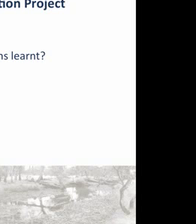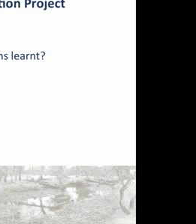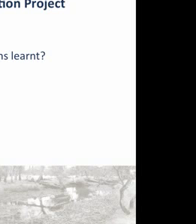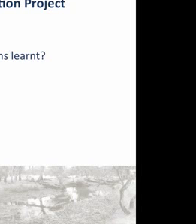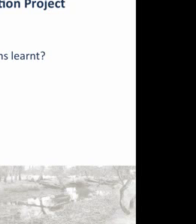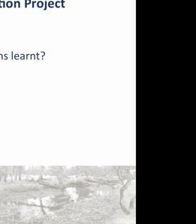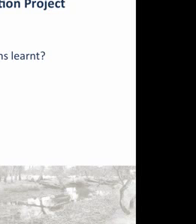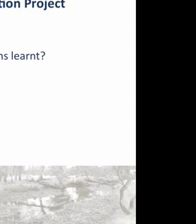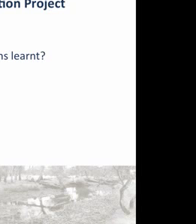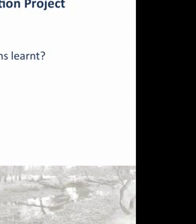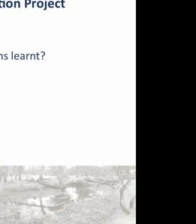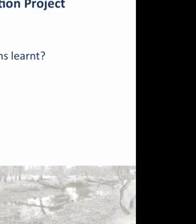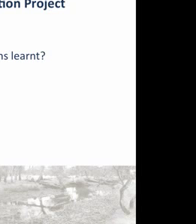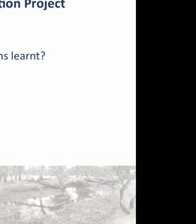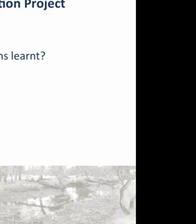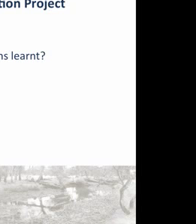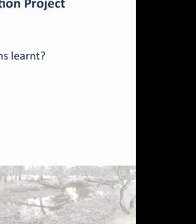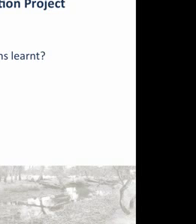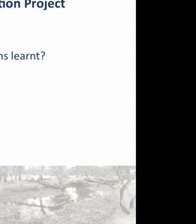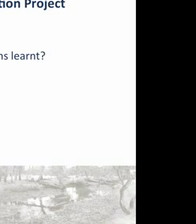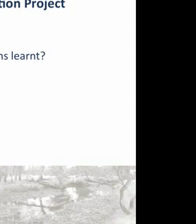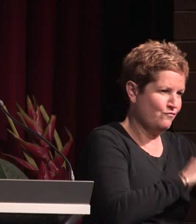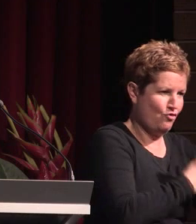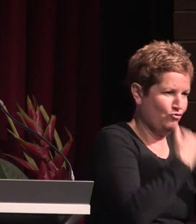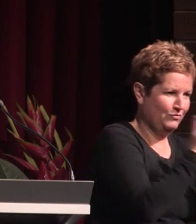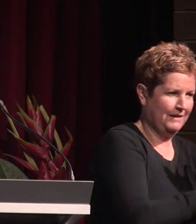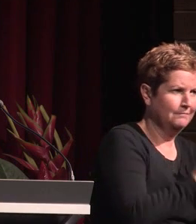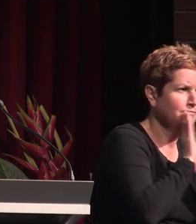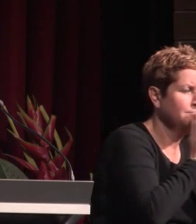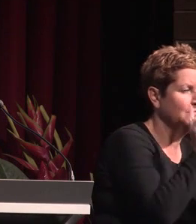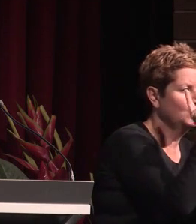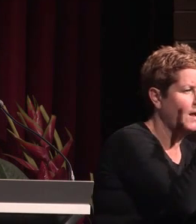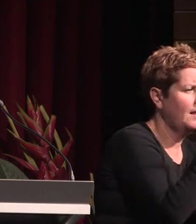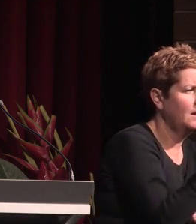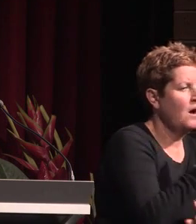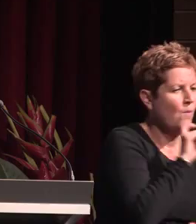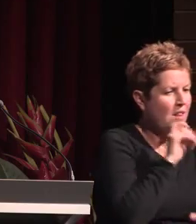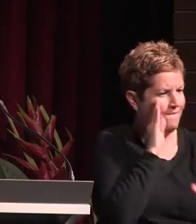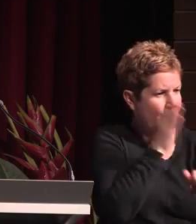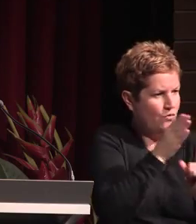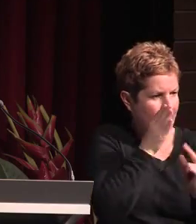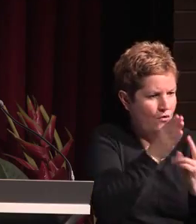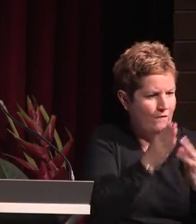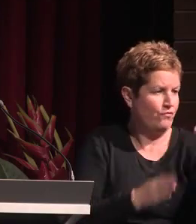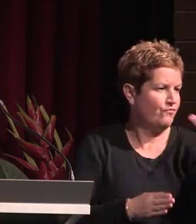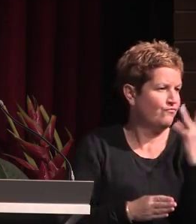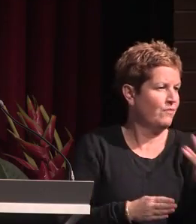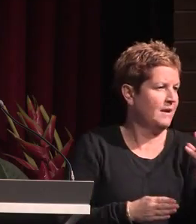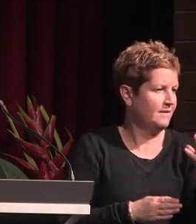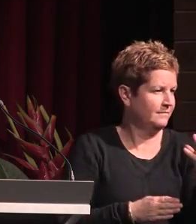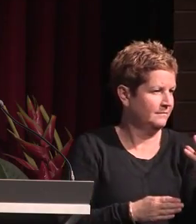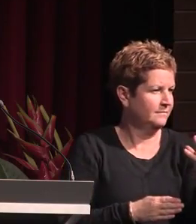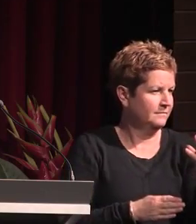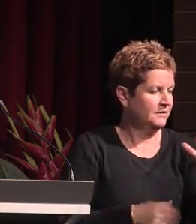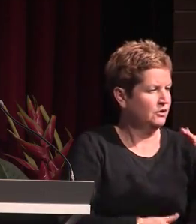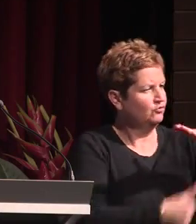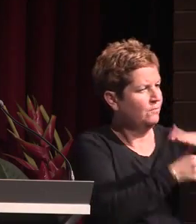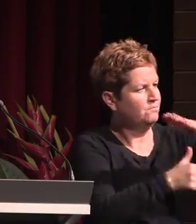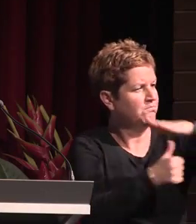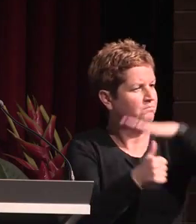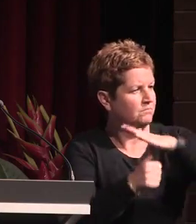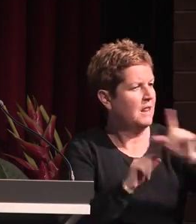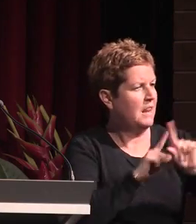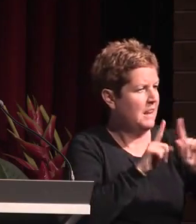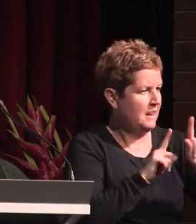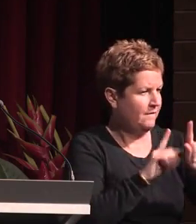so I haven't got time to talk about the entire project today. So I'm just going to focus on what I think are the top 3 lessons that we've learnt from this